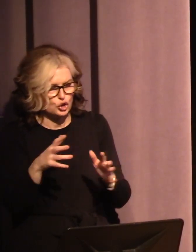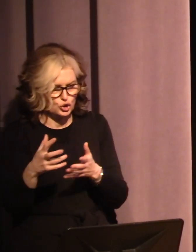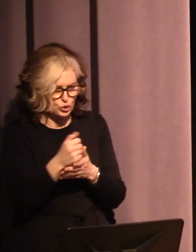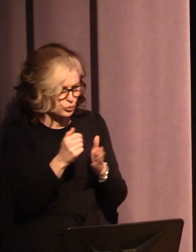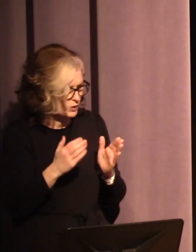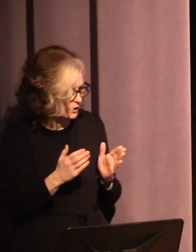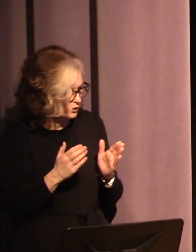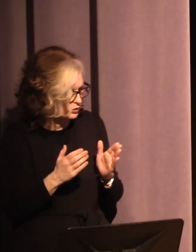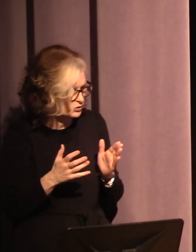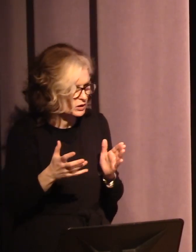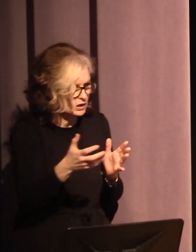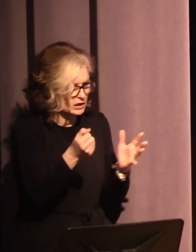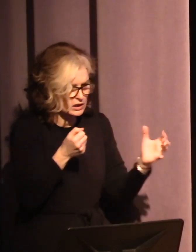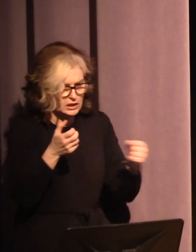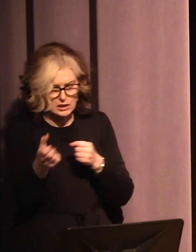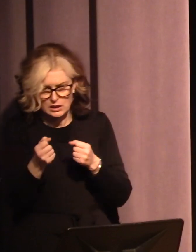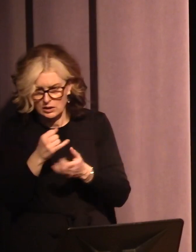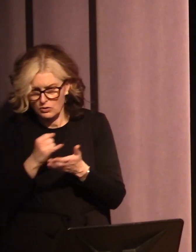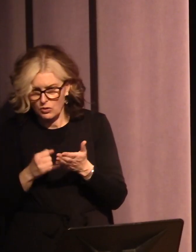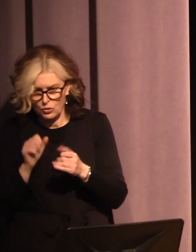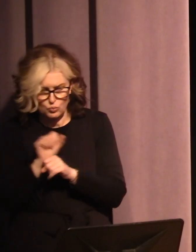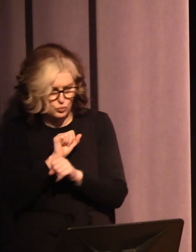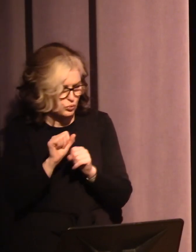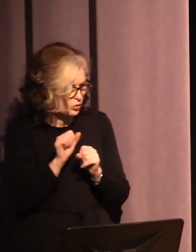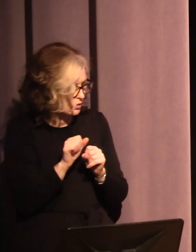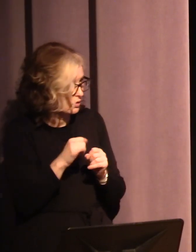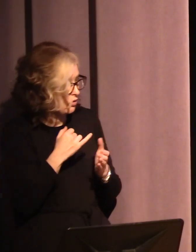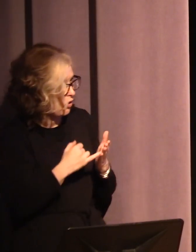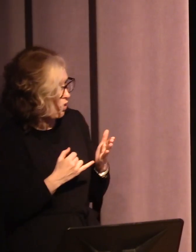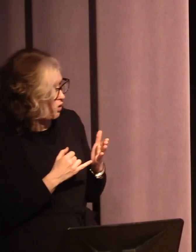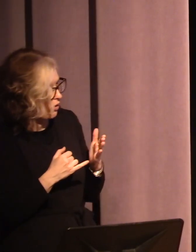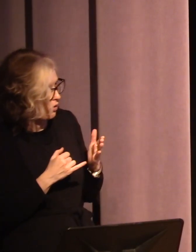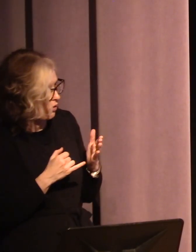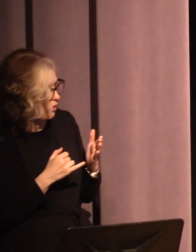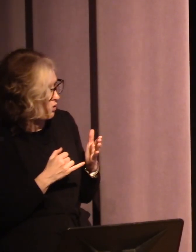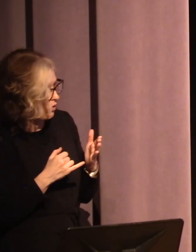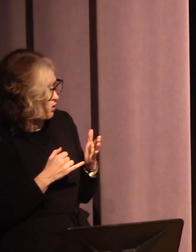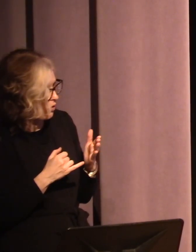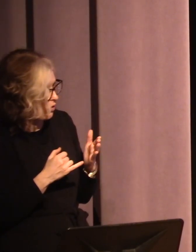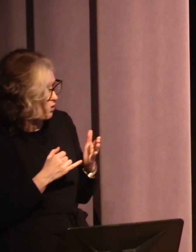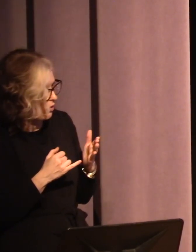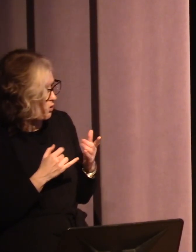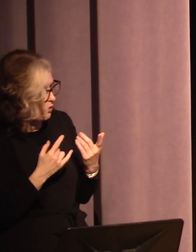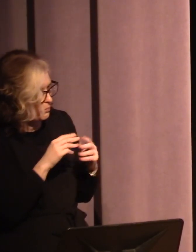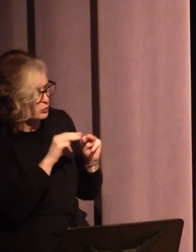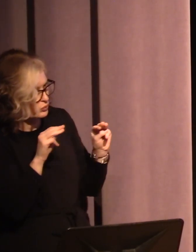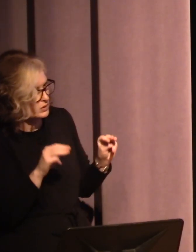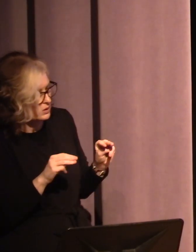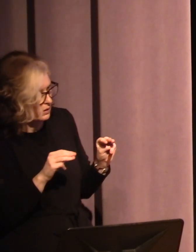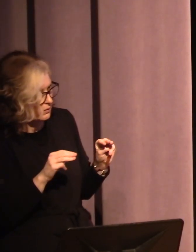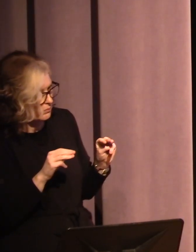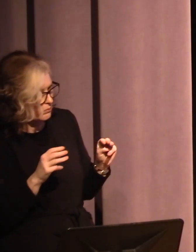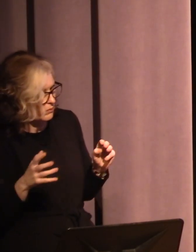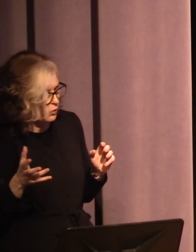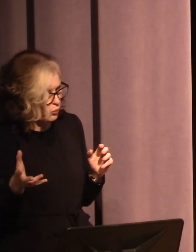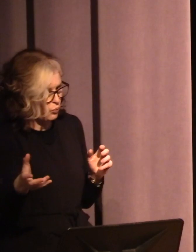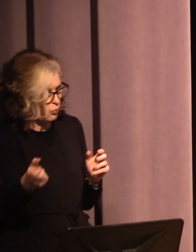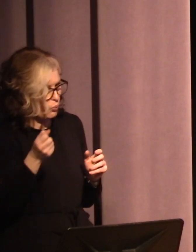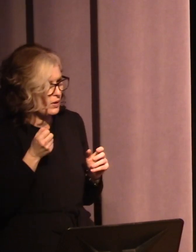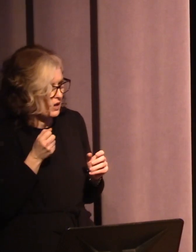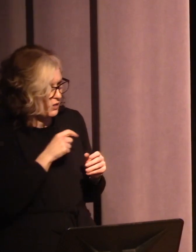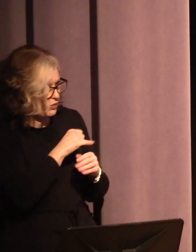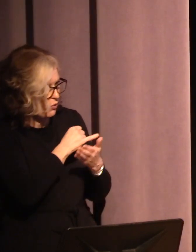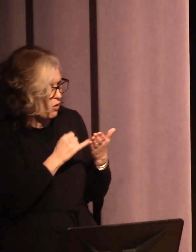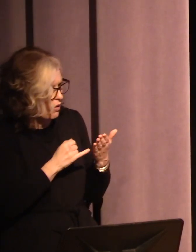curators acquire a work and artists, have that milestone of a museum acquiring that work.